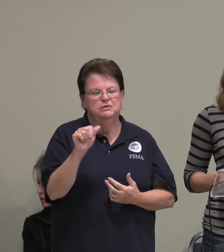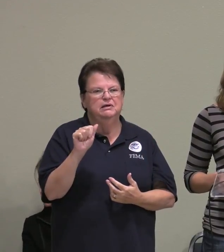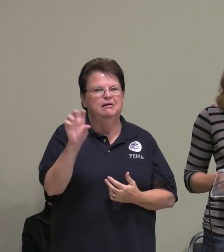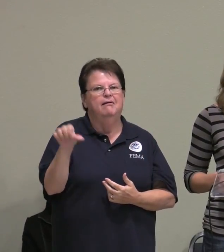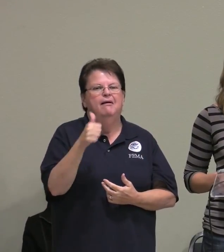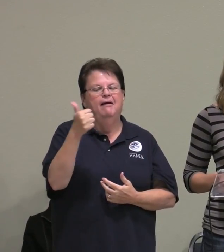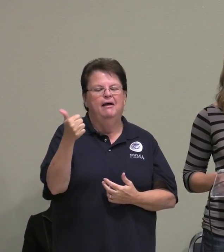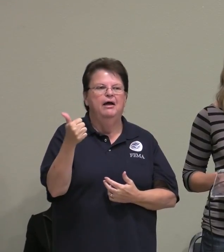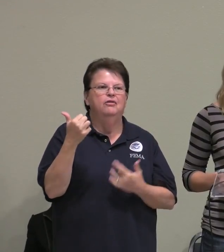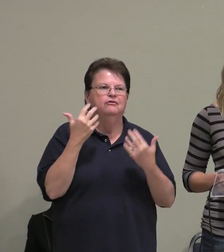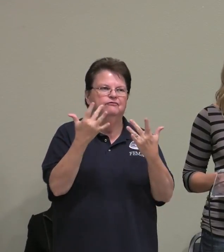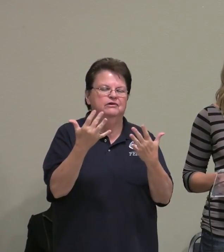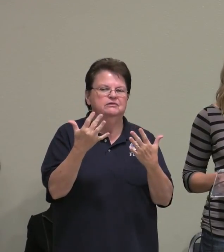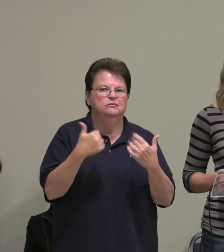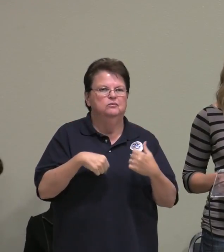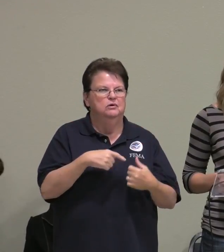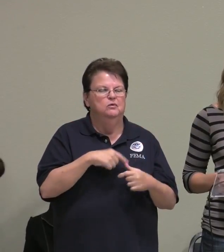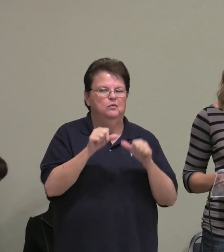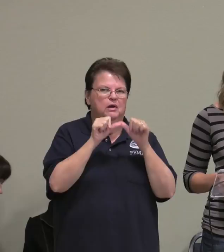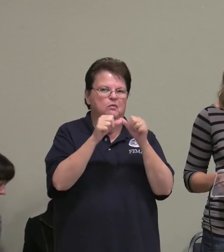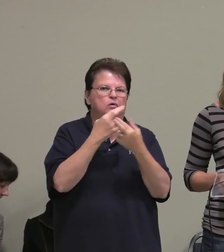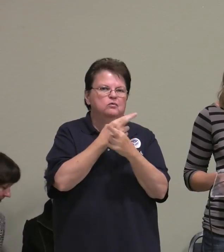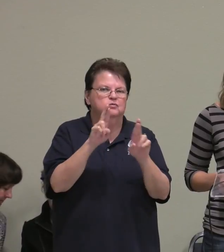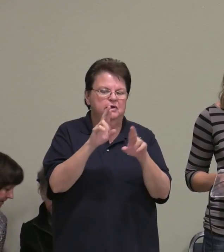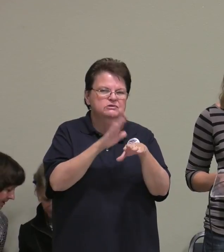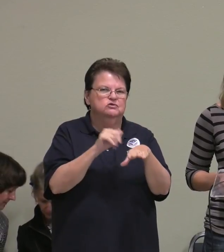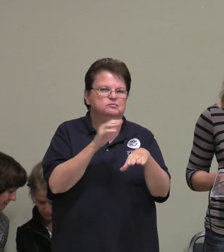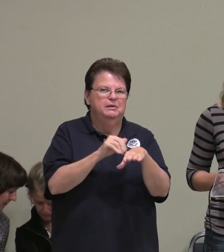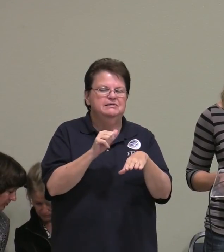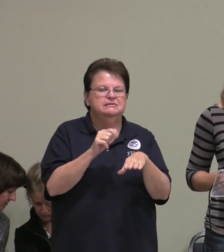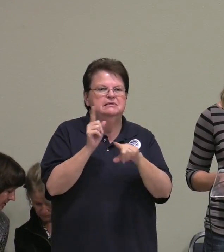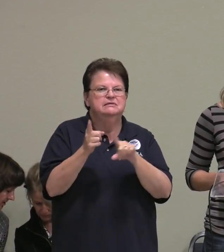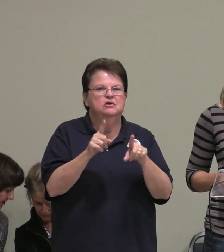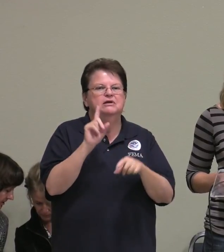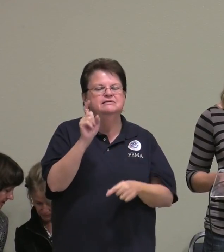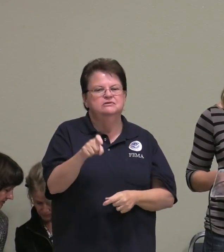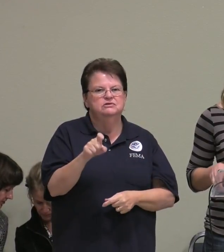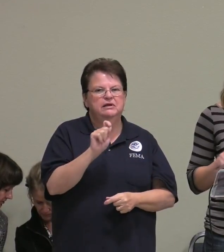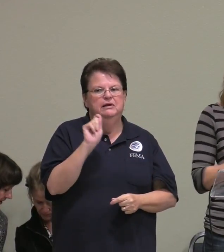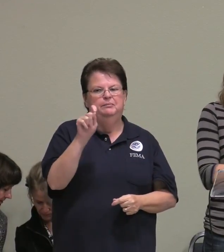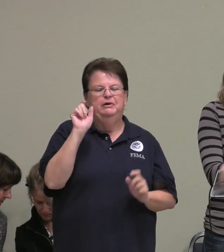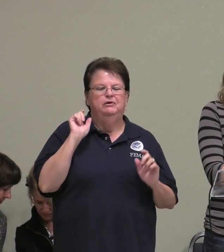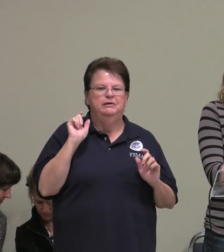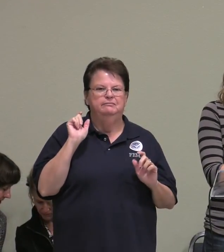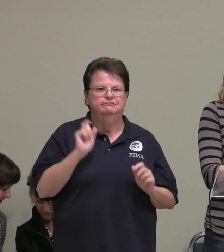other Sonoma fires. the answer is we will rescue pets as long as they're in need period.